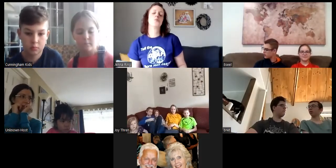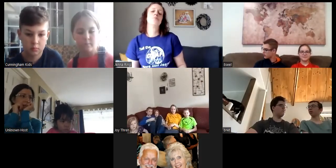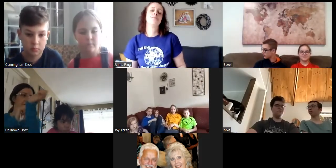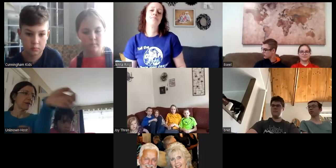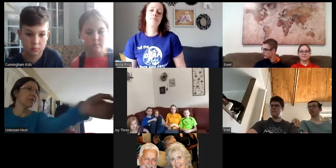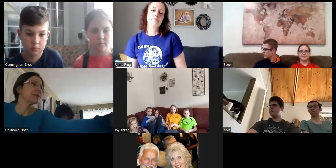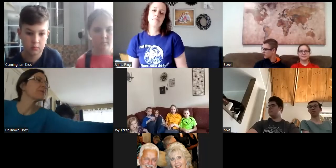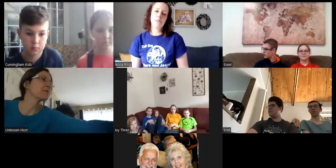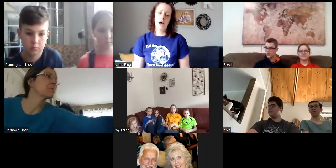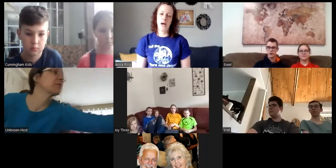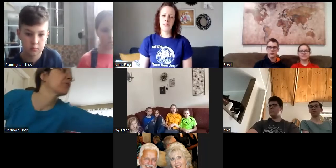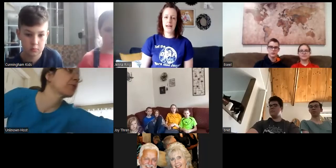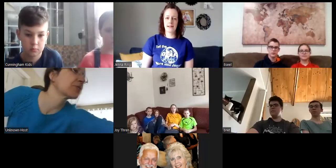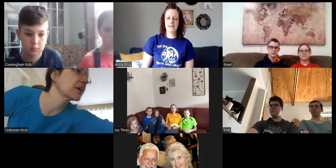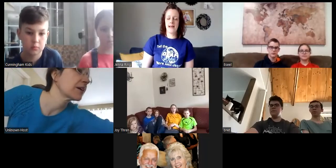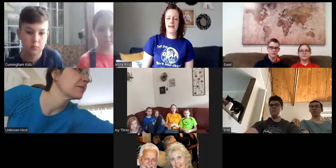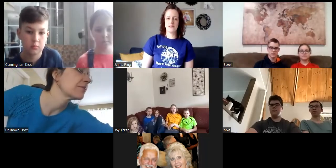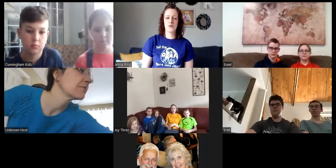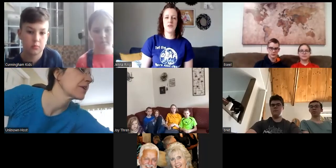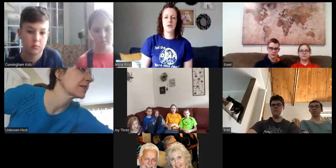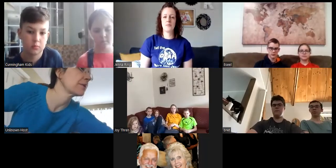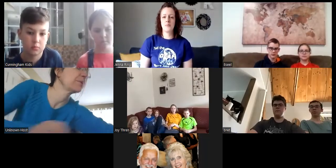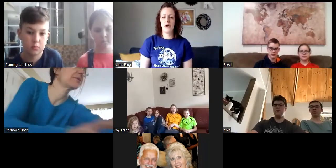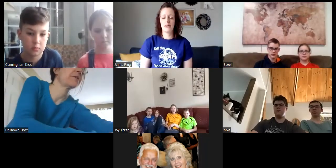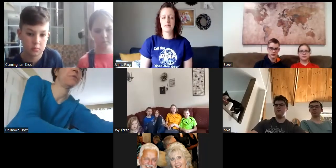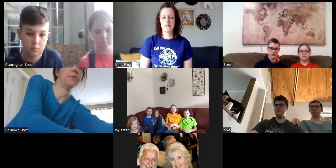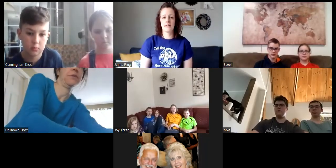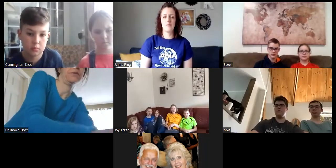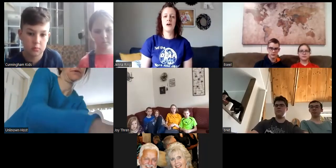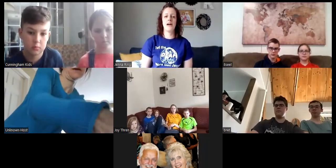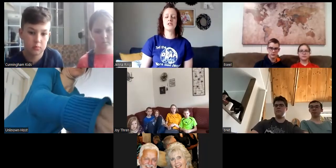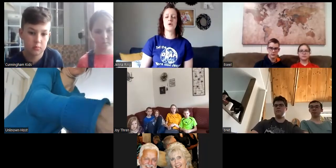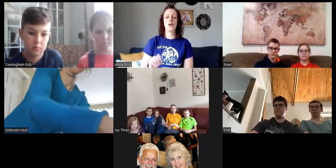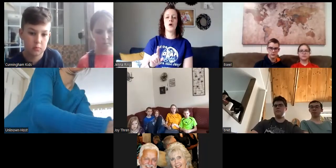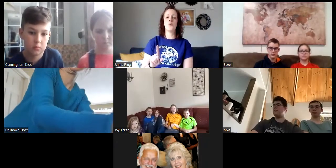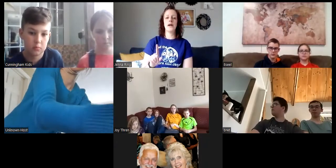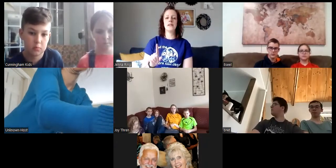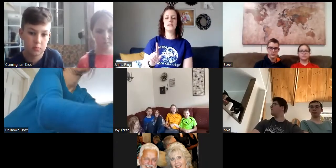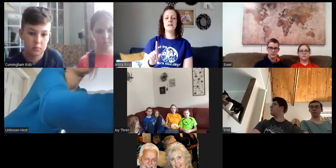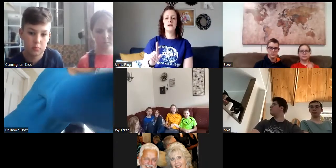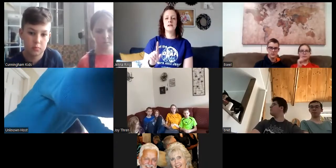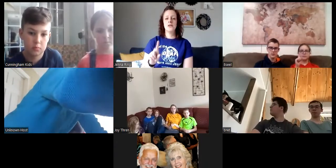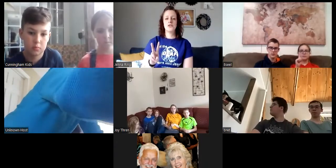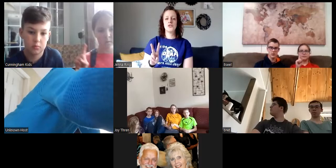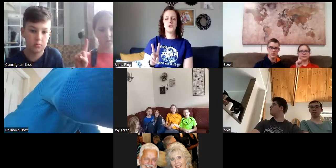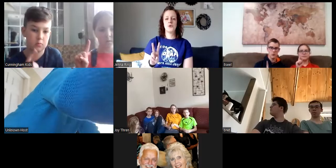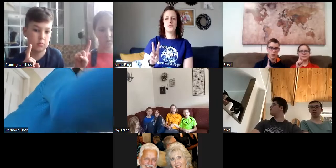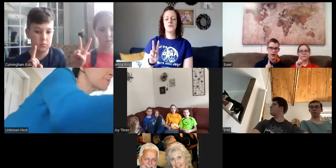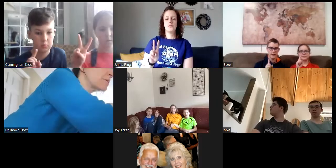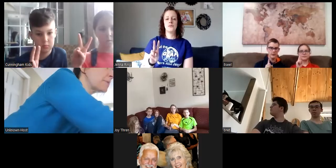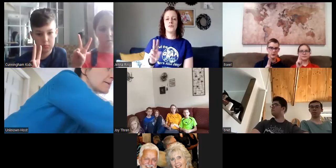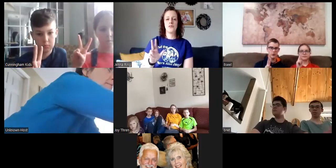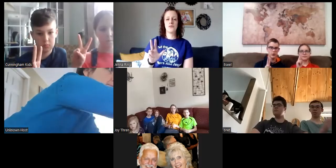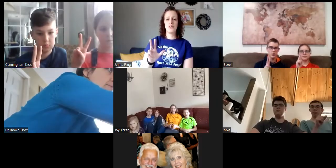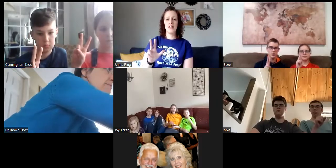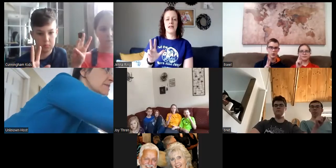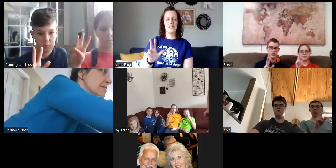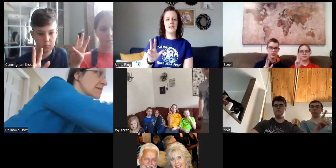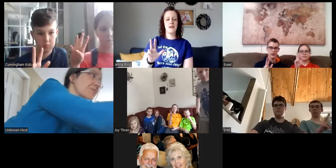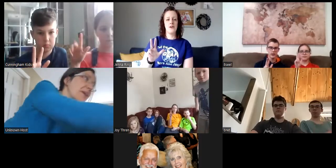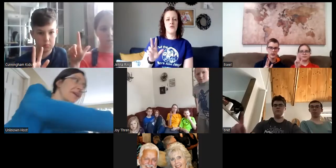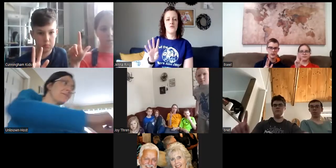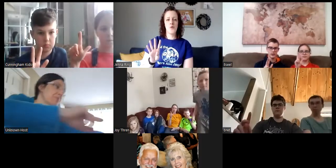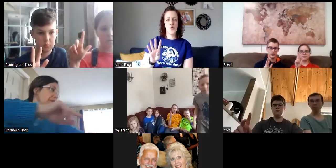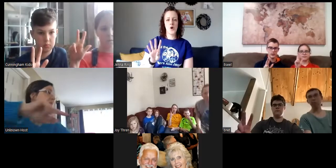show you the next 10 so that you can be practicing them. All right, so we go 1, 2,